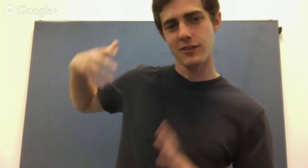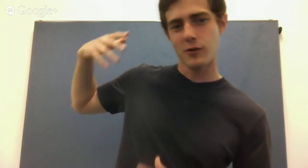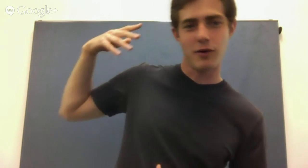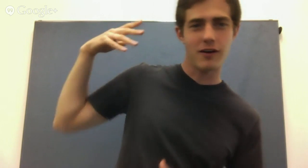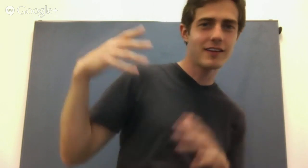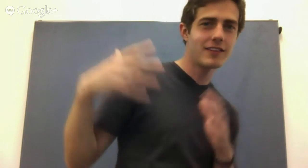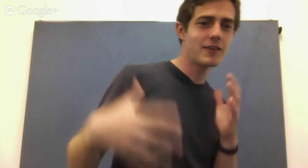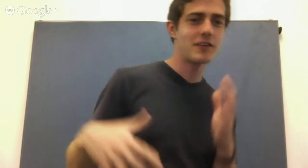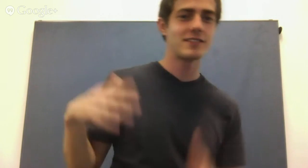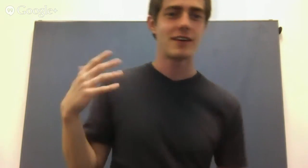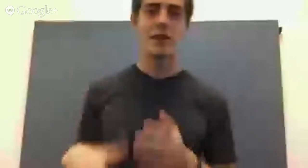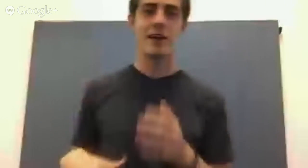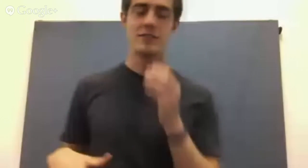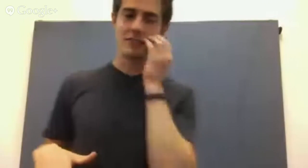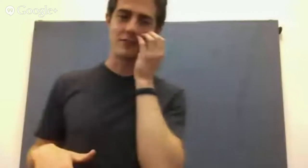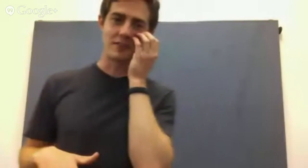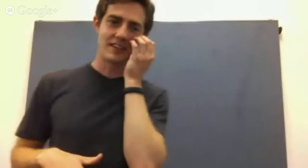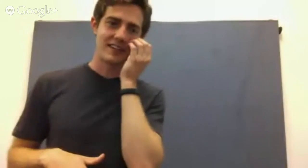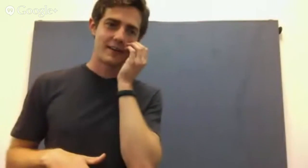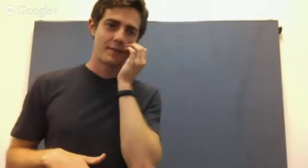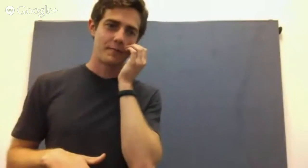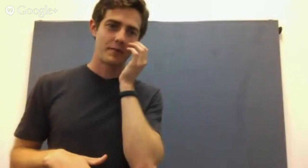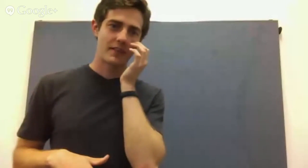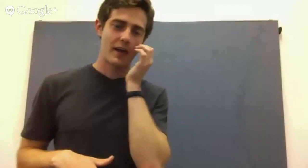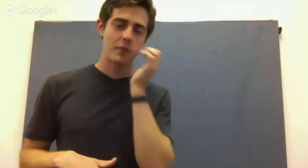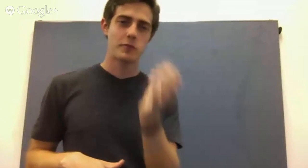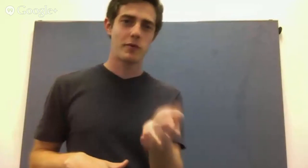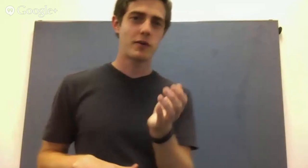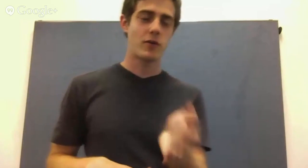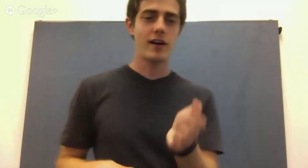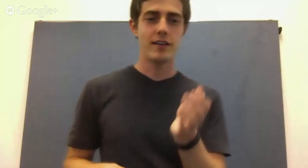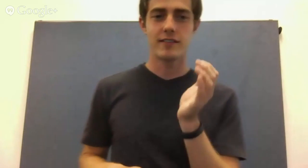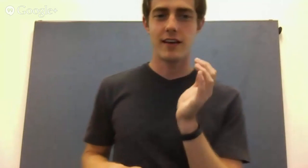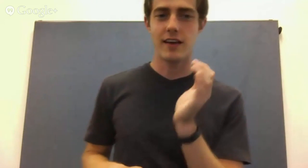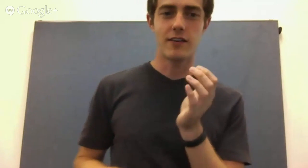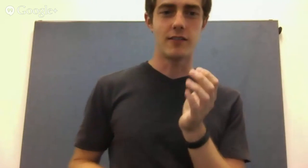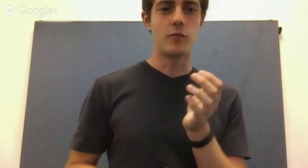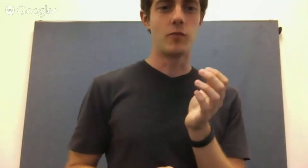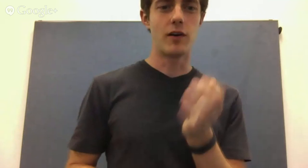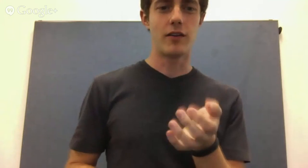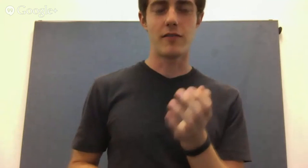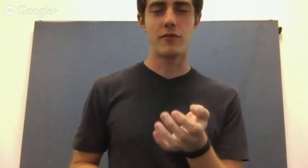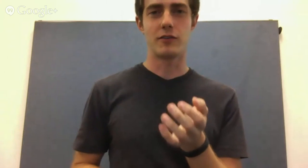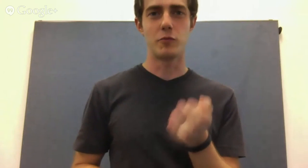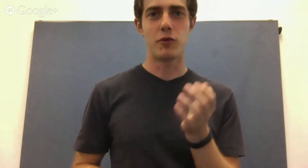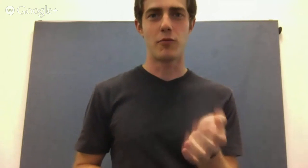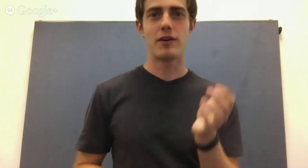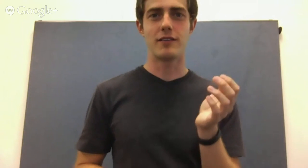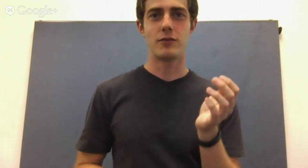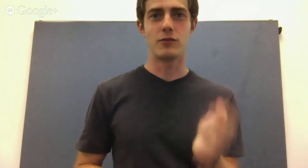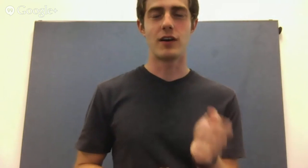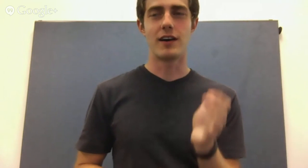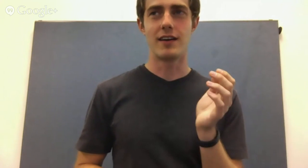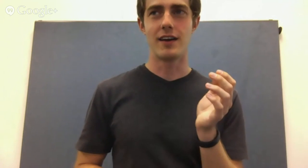either Party in the USA or Manchester. That will depend on rights and on whether I feel it's appropriate to sign